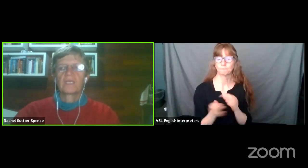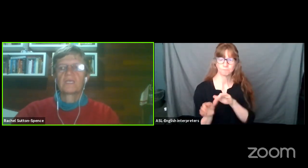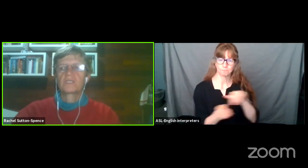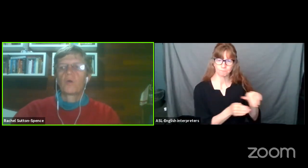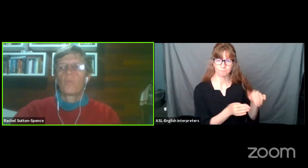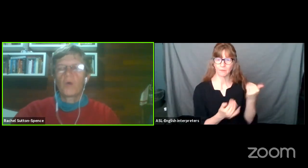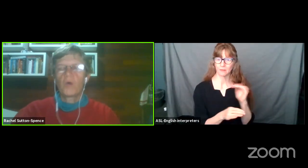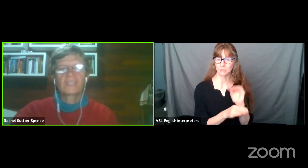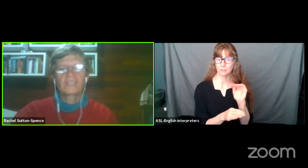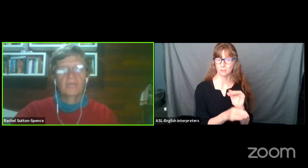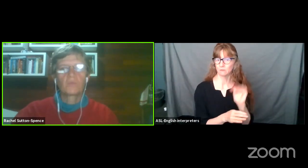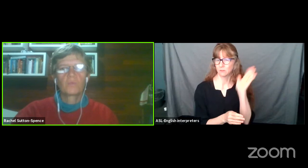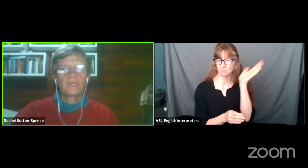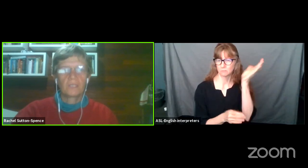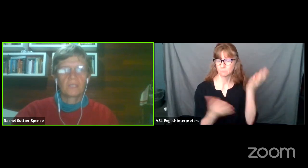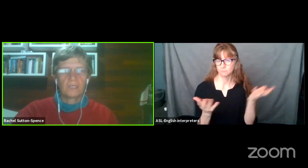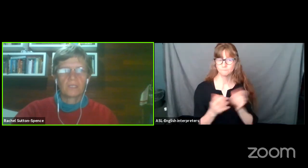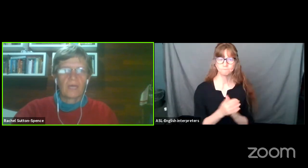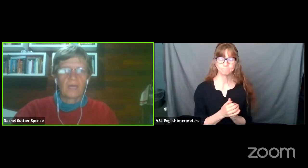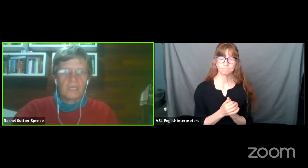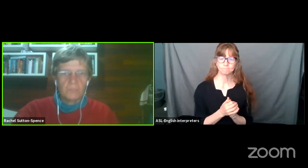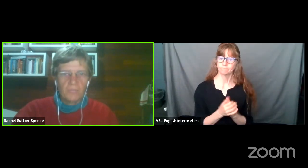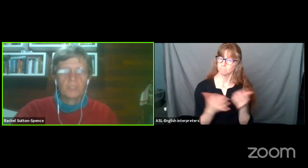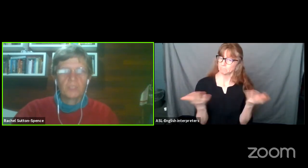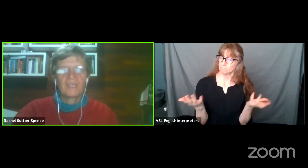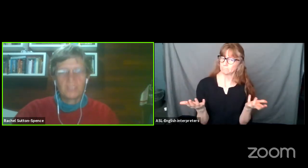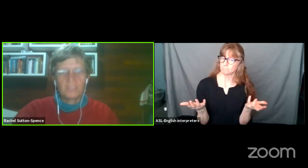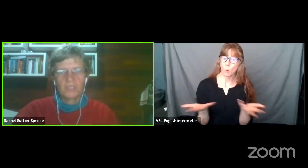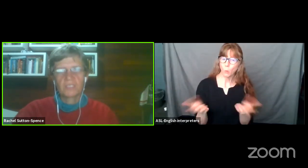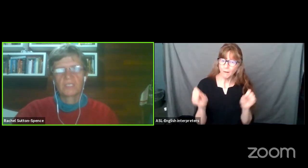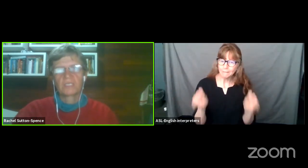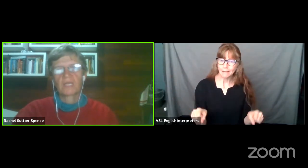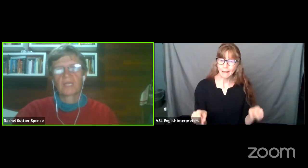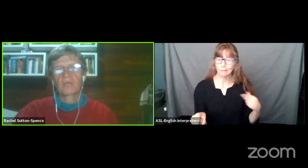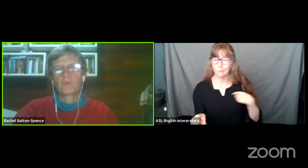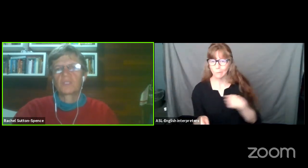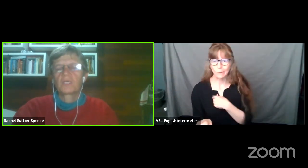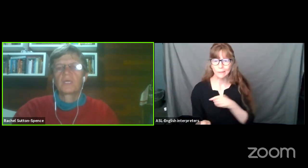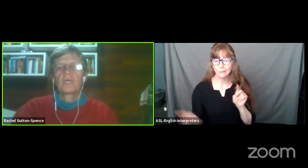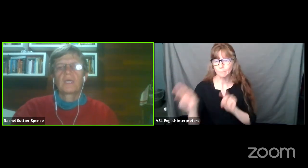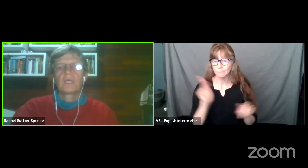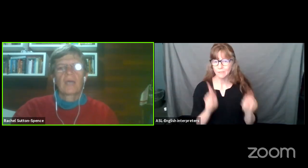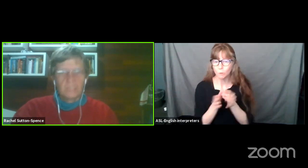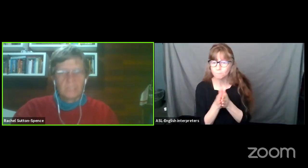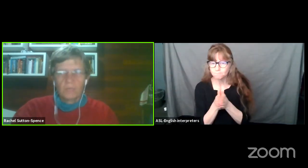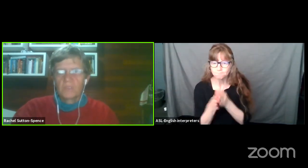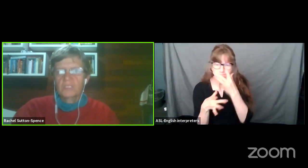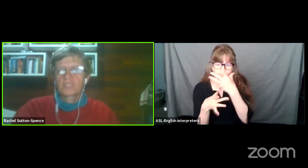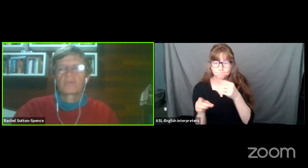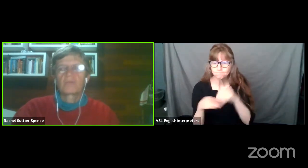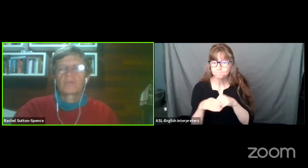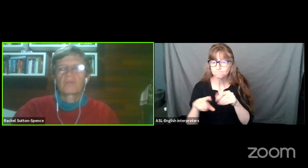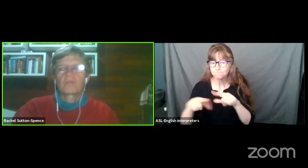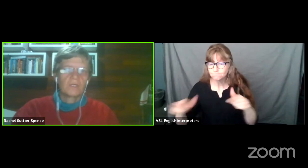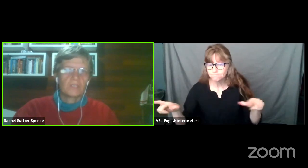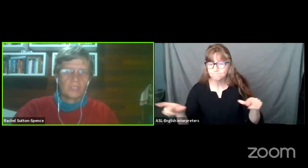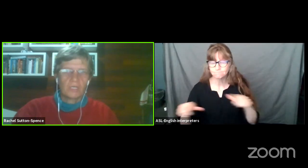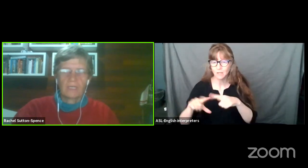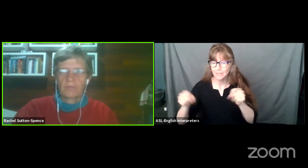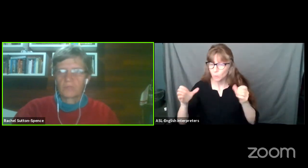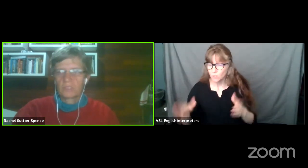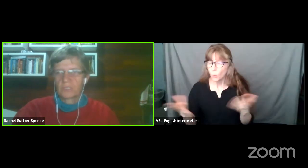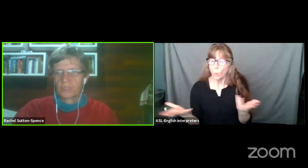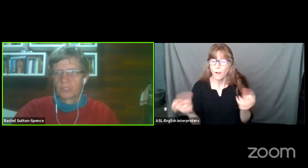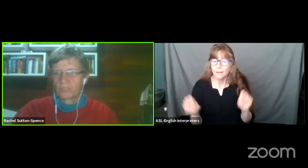evening is what can we learn as people who are interested in language as linguists from